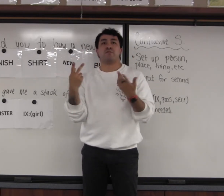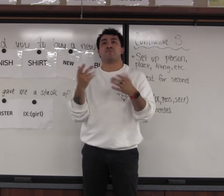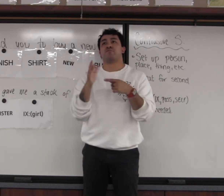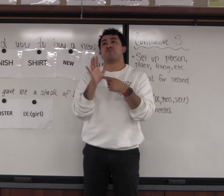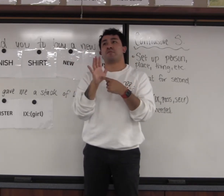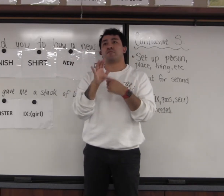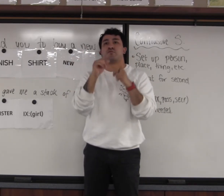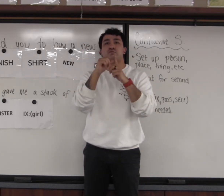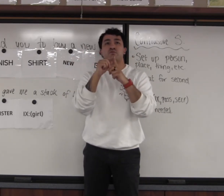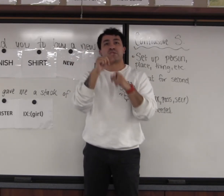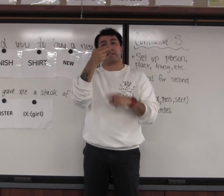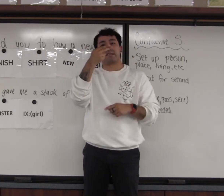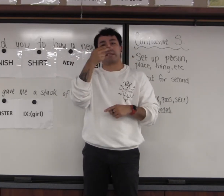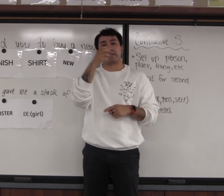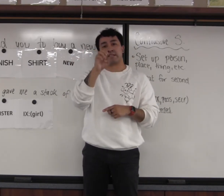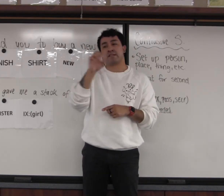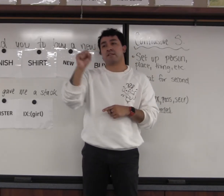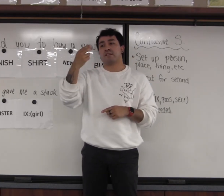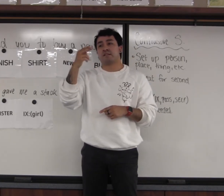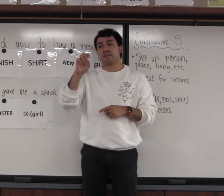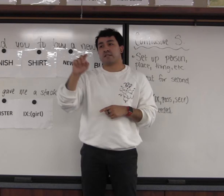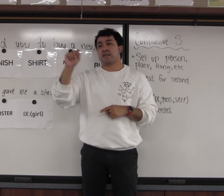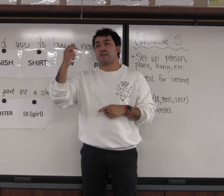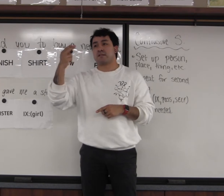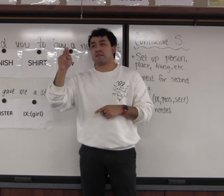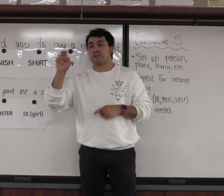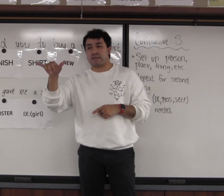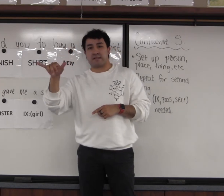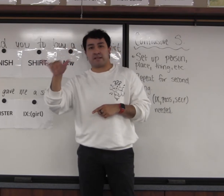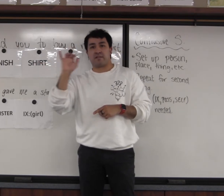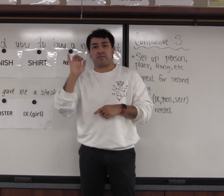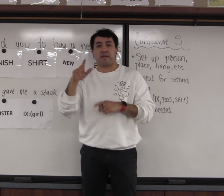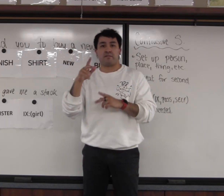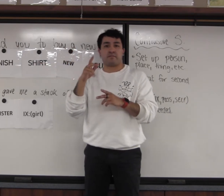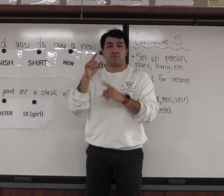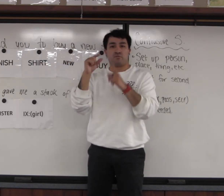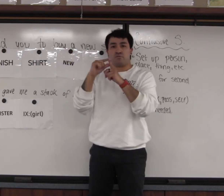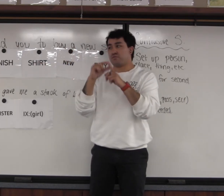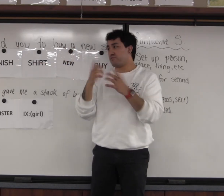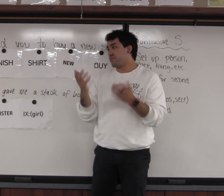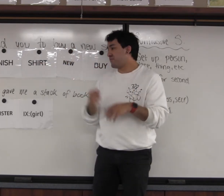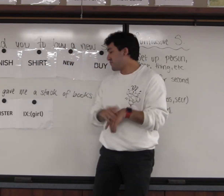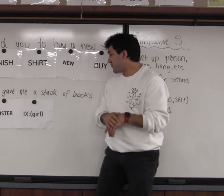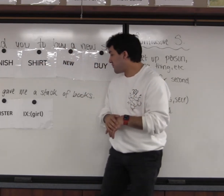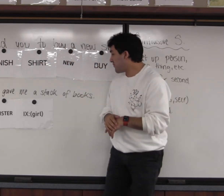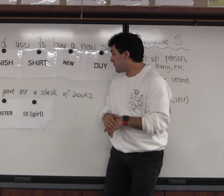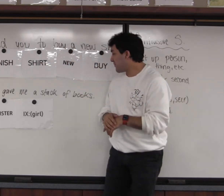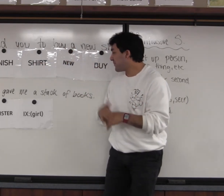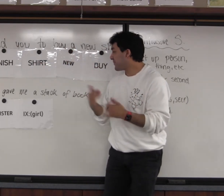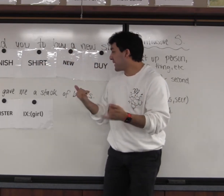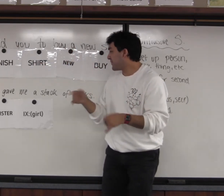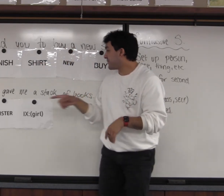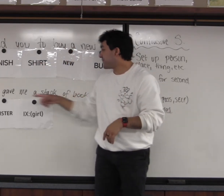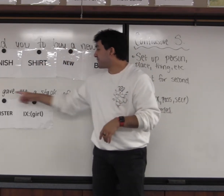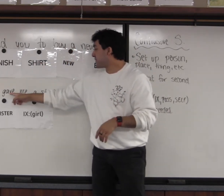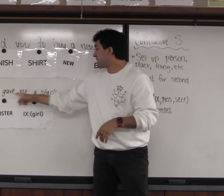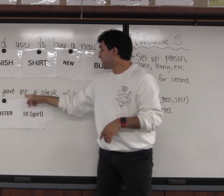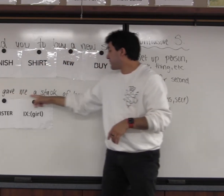Remember, IX just stands for the pointer finger, meaning just, the normal pronouns such as I, he,